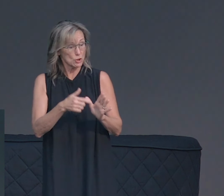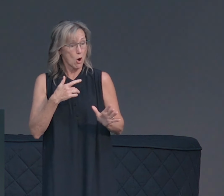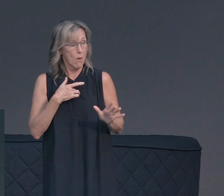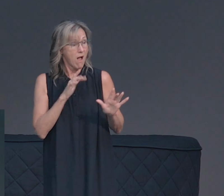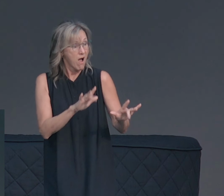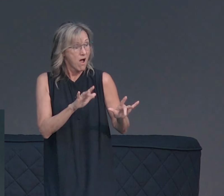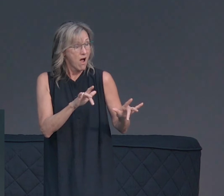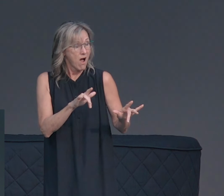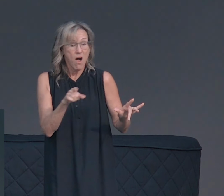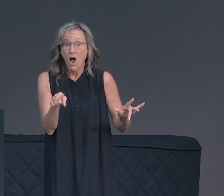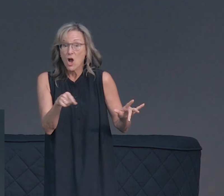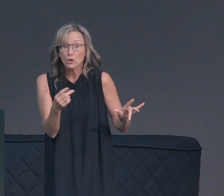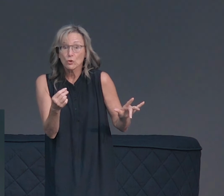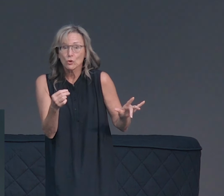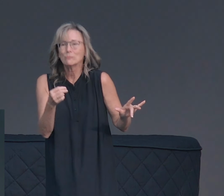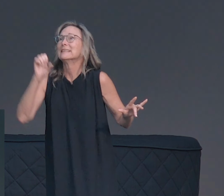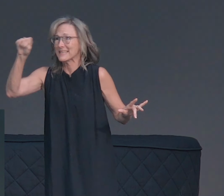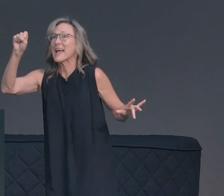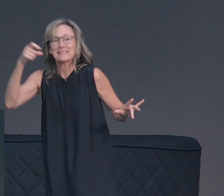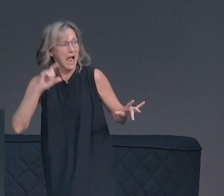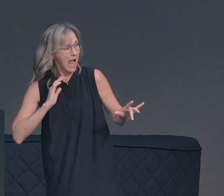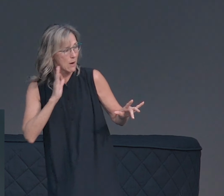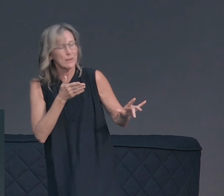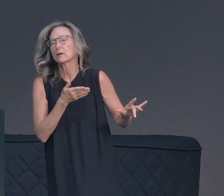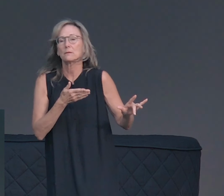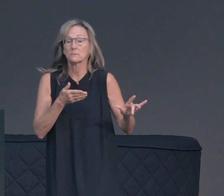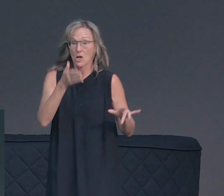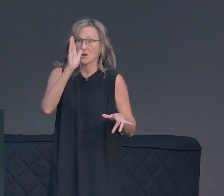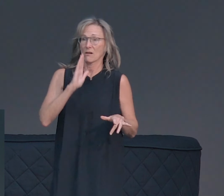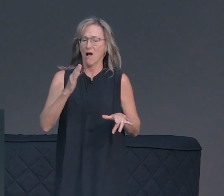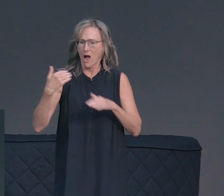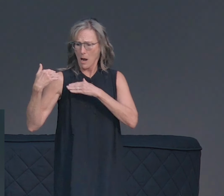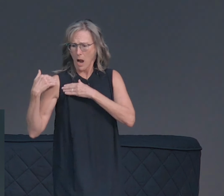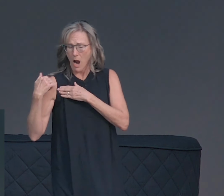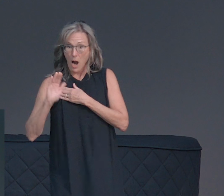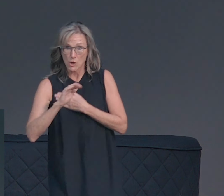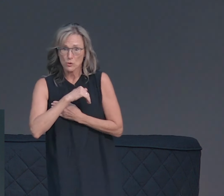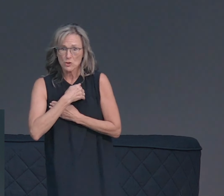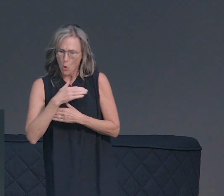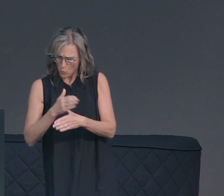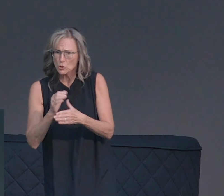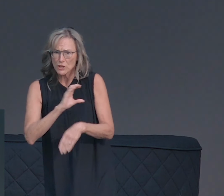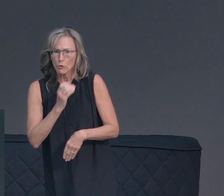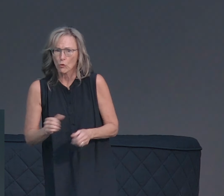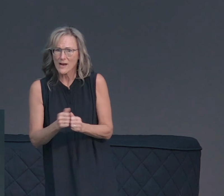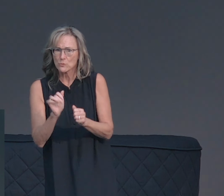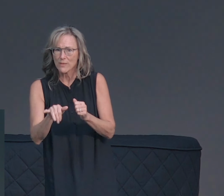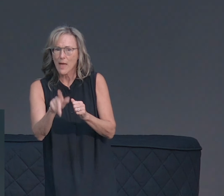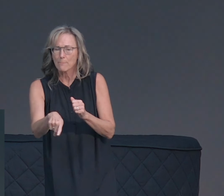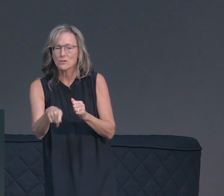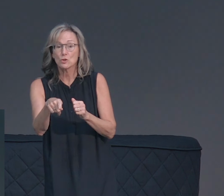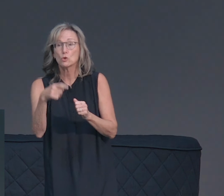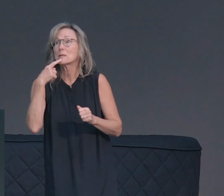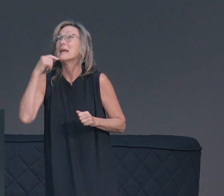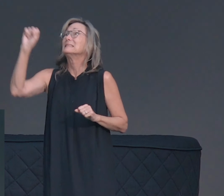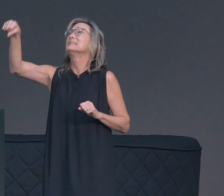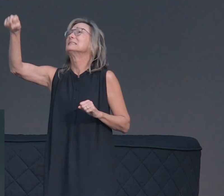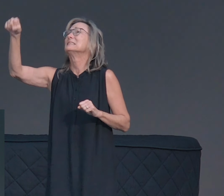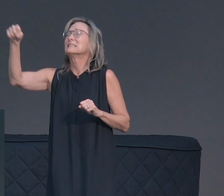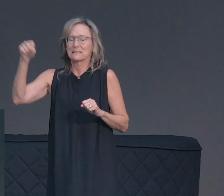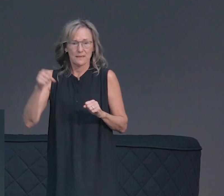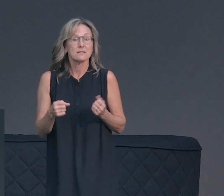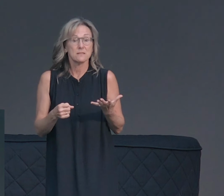yes. When God burdens your soul with the opportunity to share Christ, say yes. When God leads you